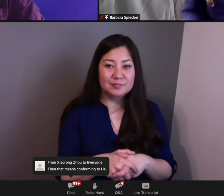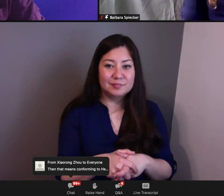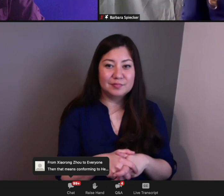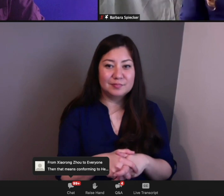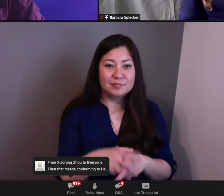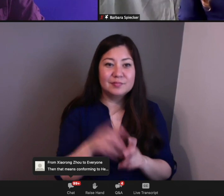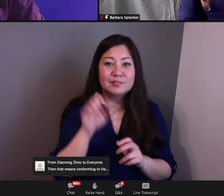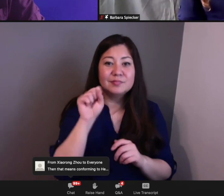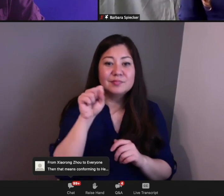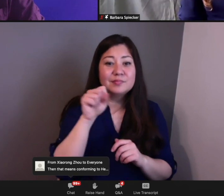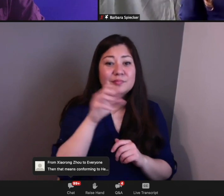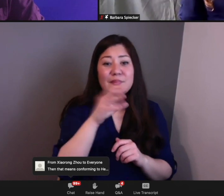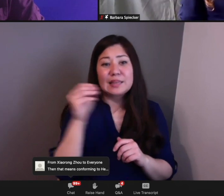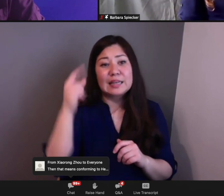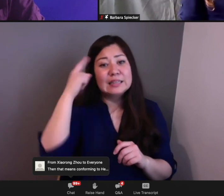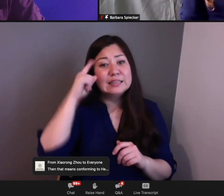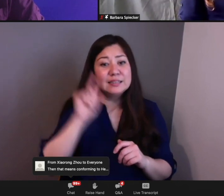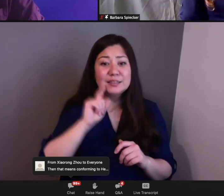hard.